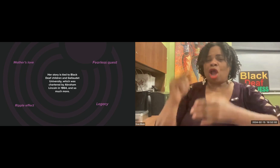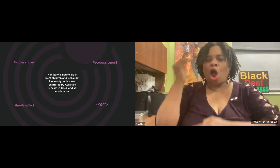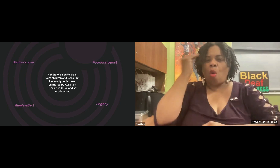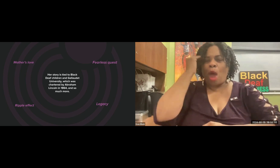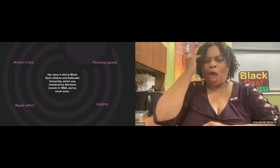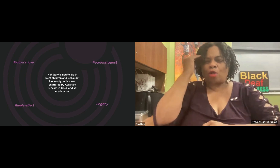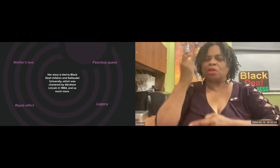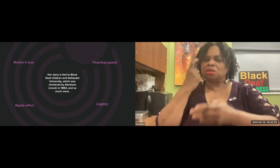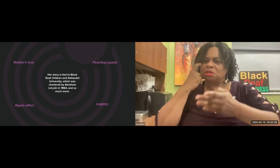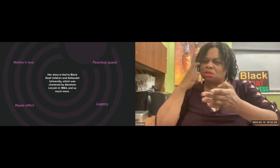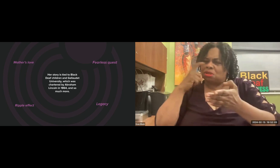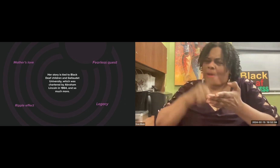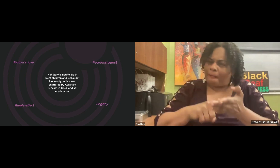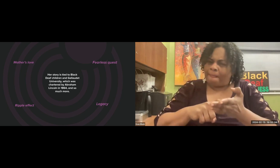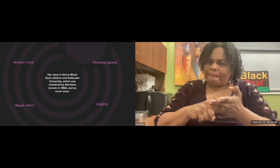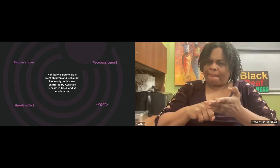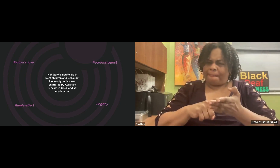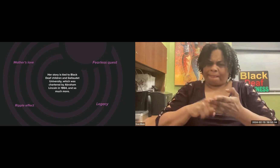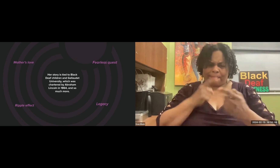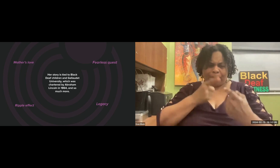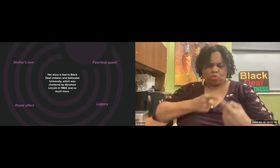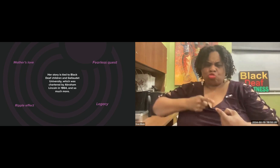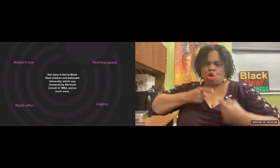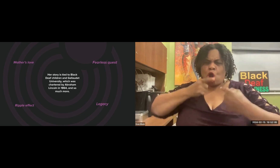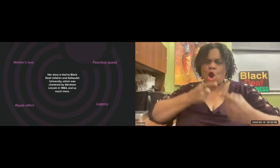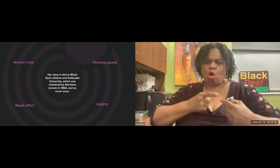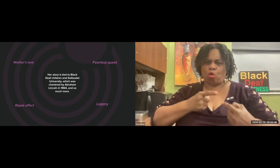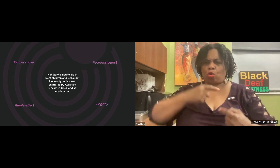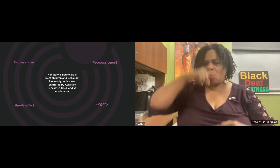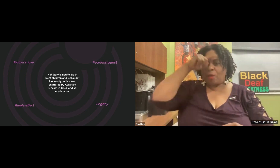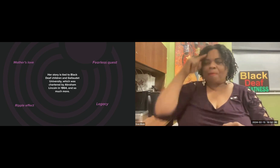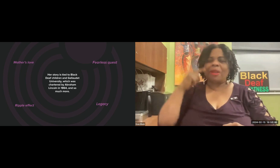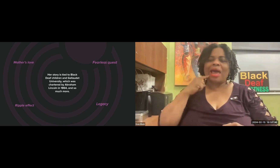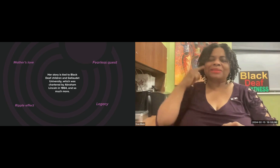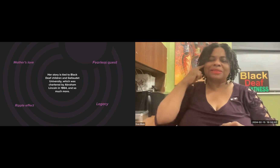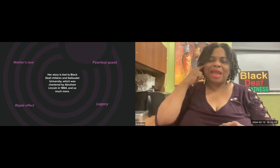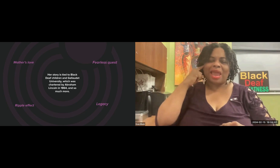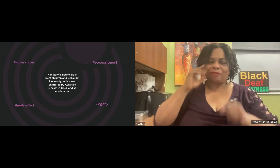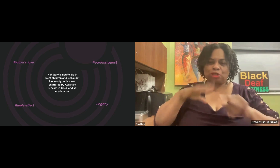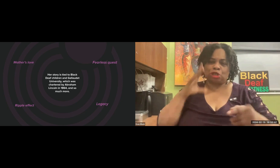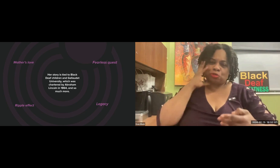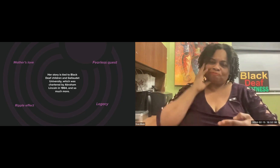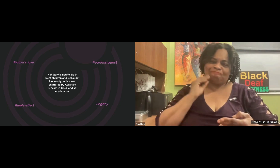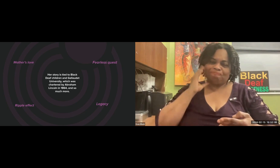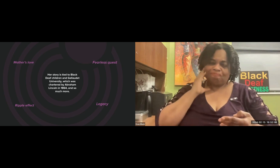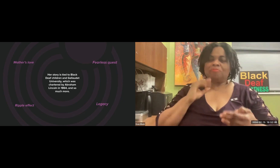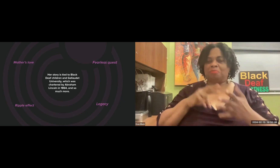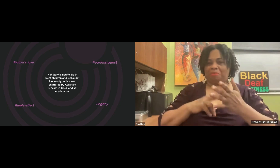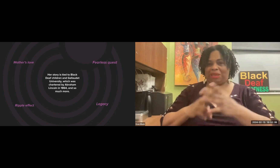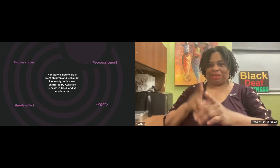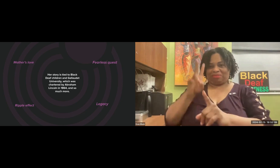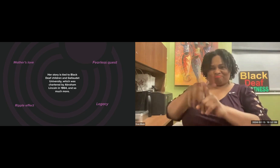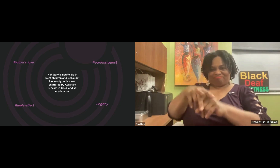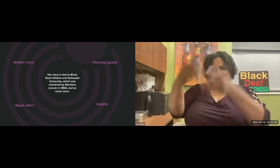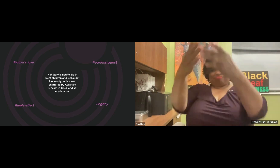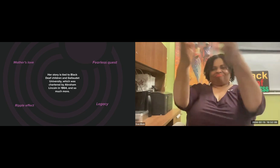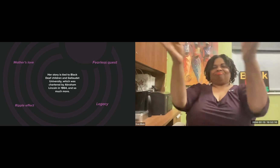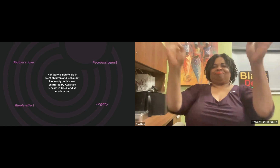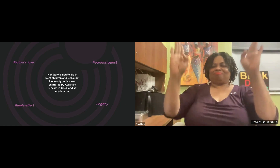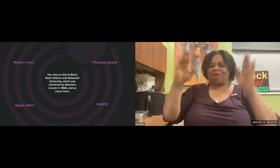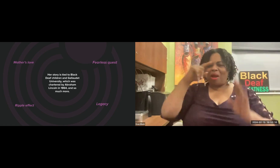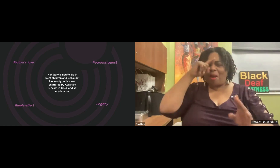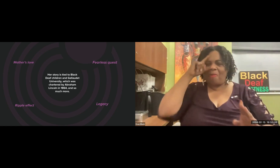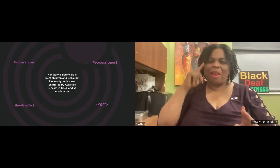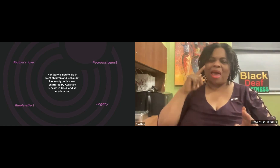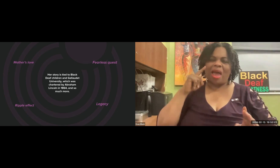memorial. They are as follows. The first is awareness. First, we have to recognize the struggle of the Black deaf